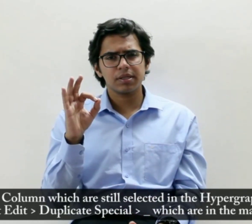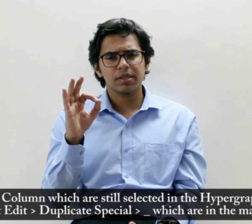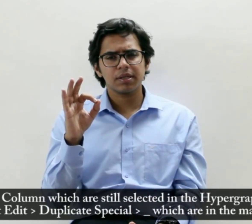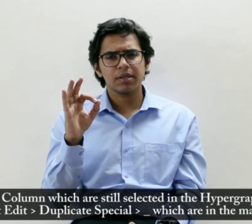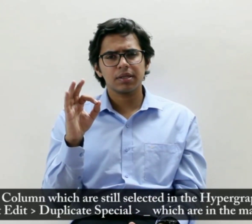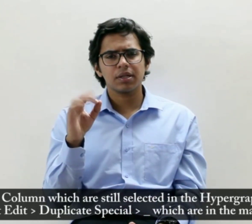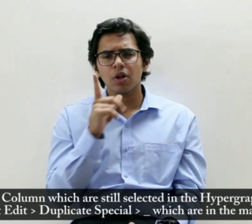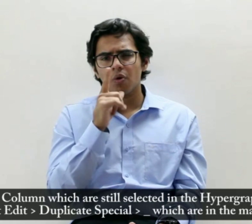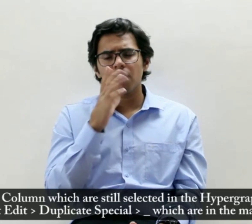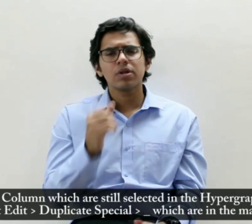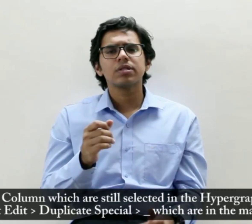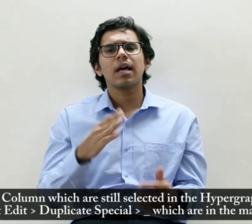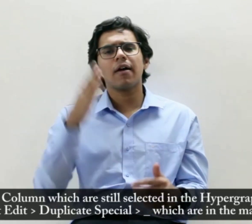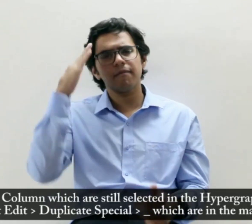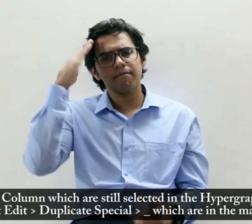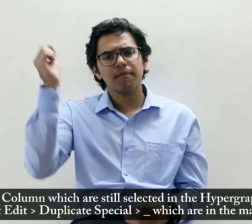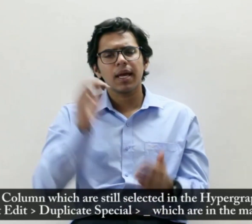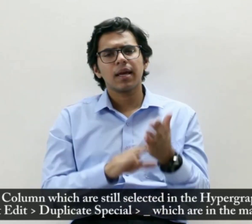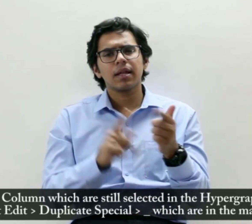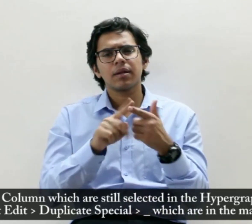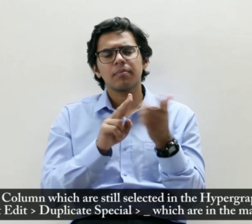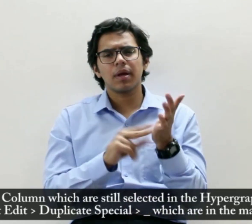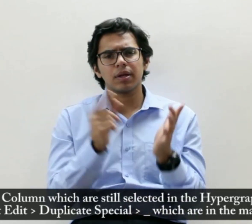which are in the main menu.